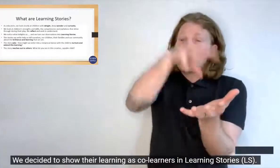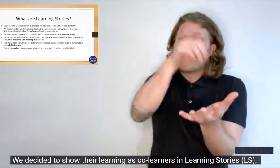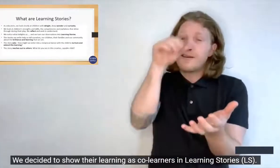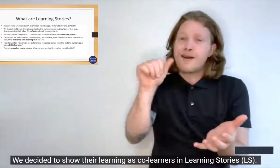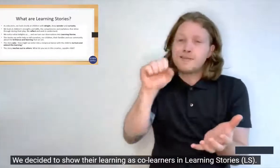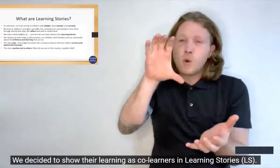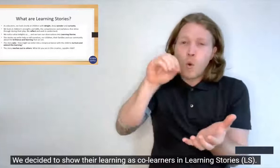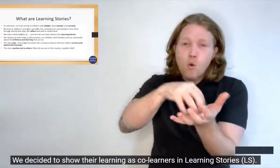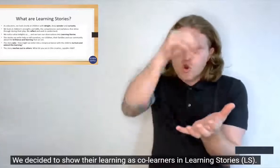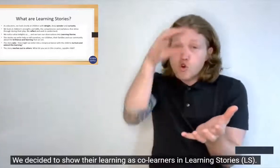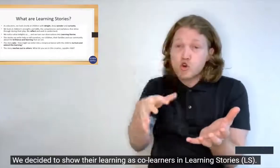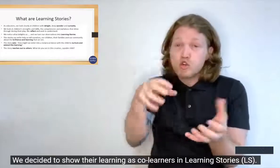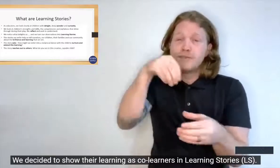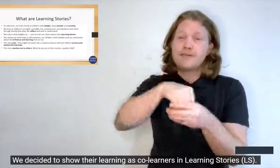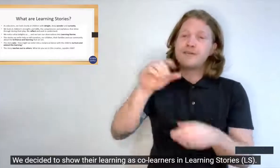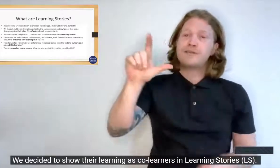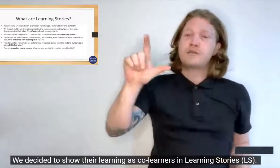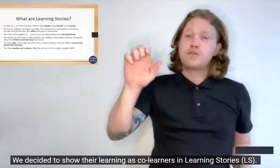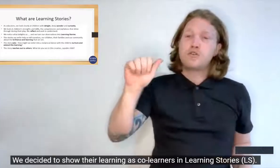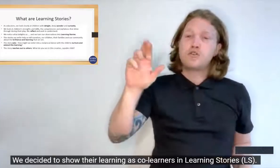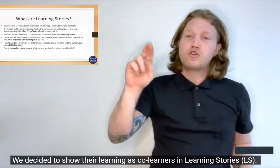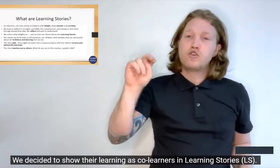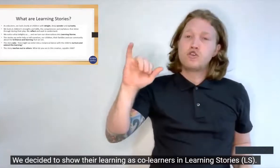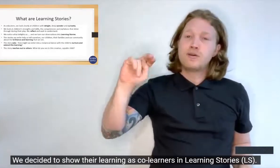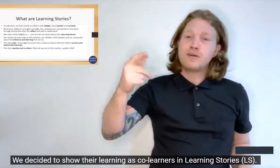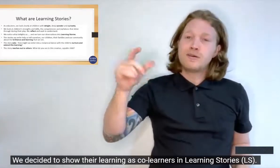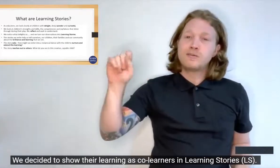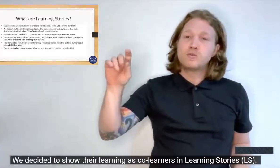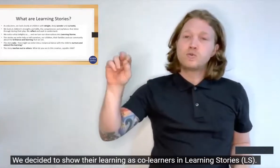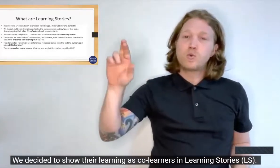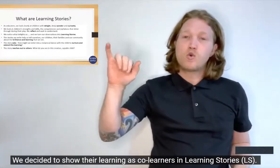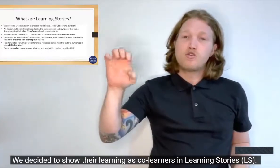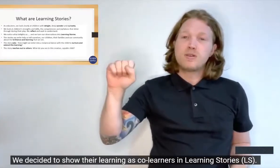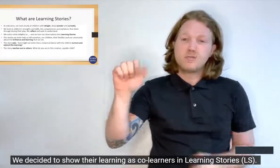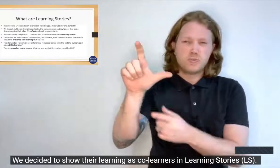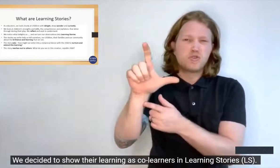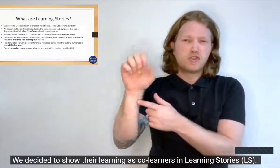to show their learning as co-learners in what we call learning stories.